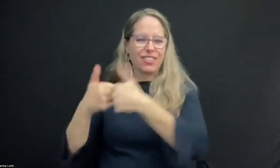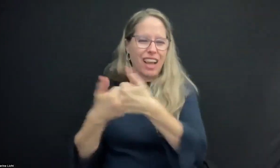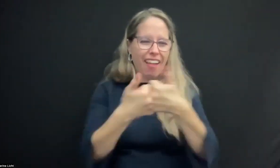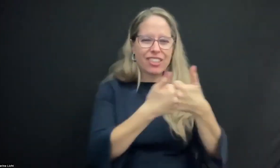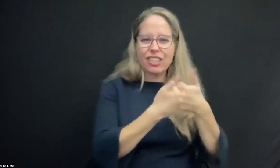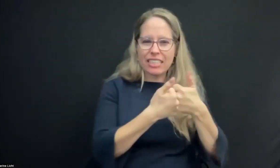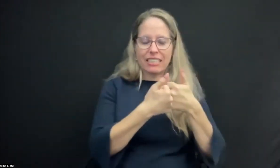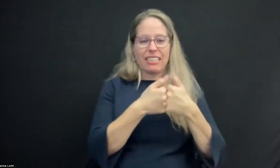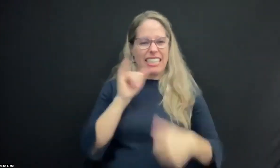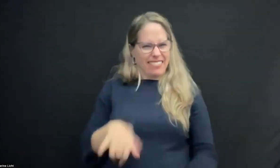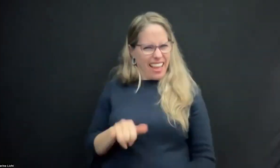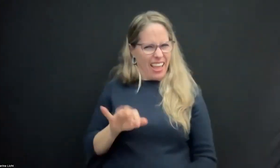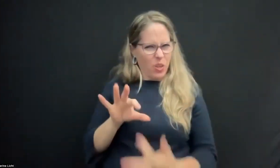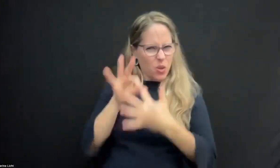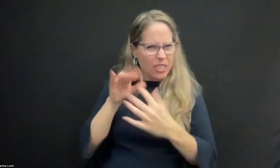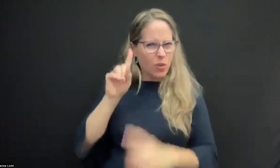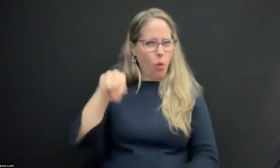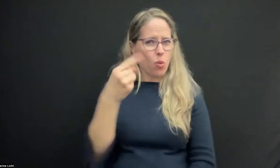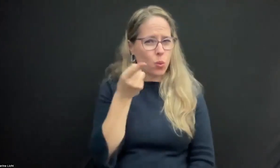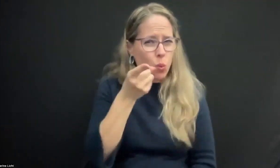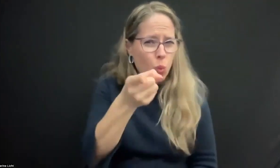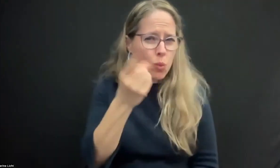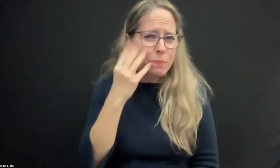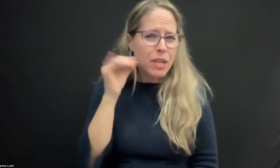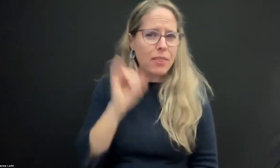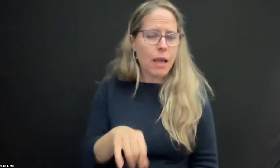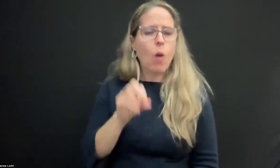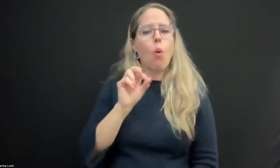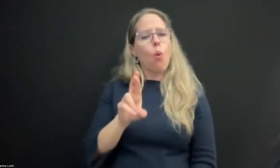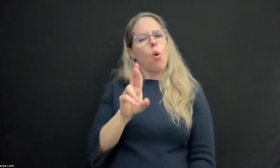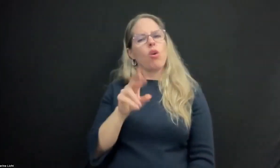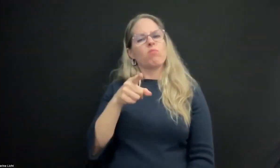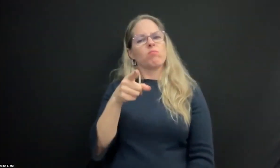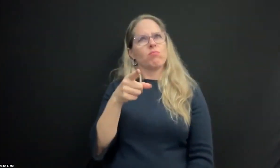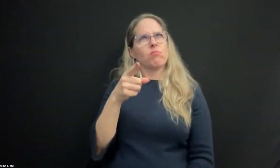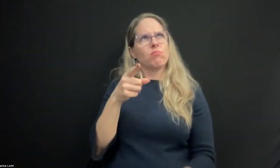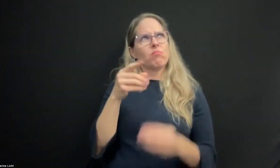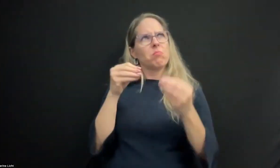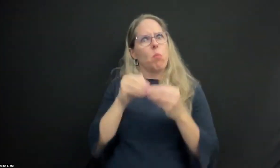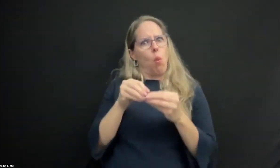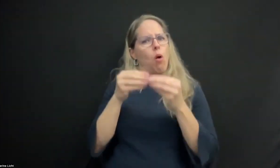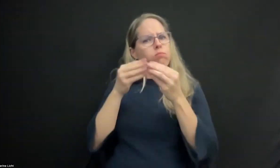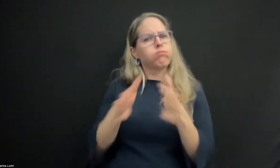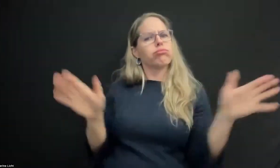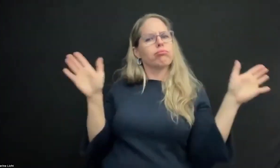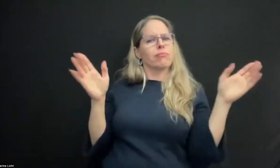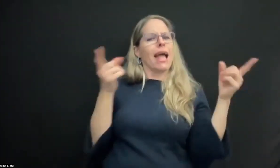and challenges, those experiences you saw, do you think only you saw that, or do you feel like that is